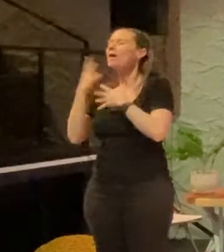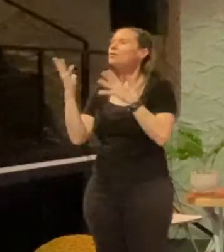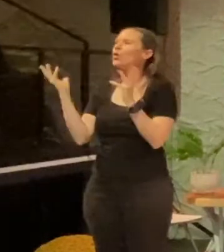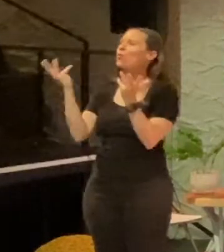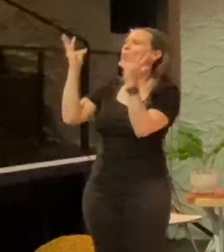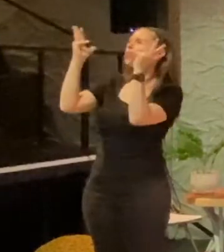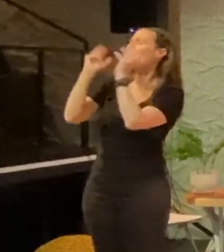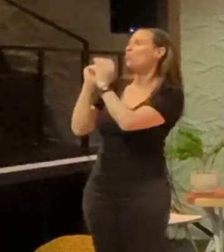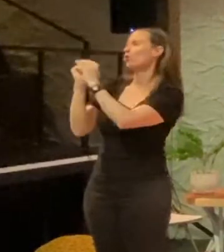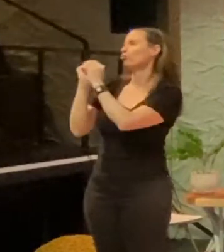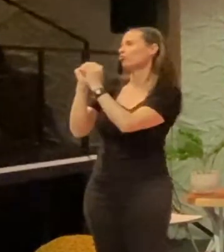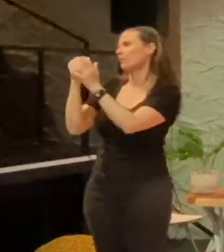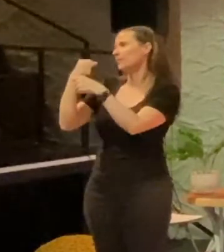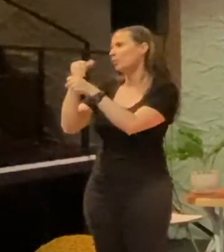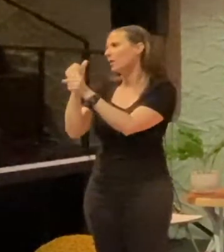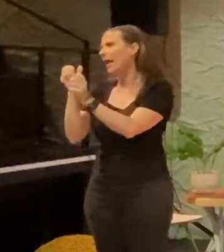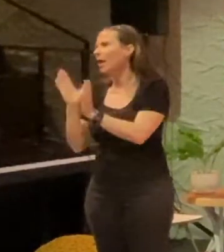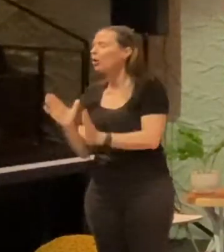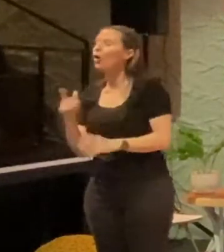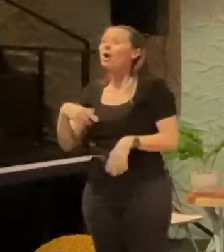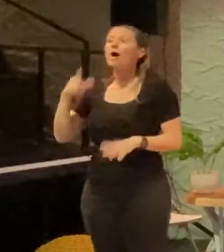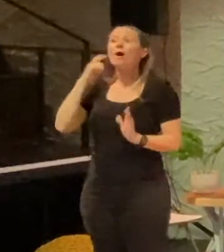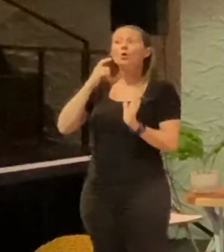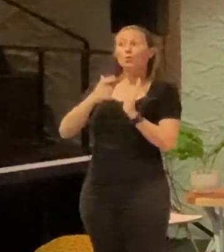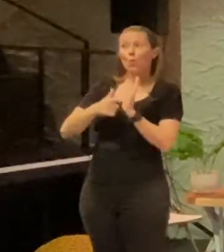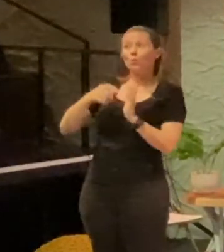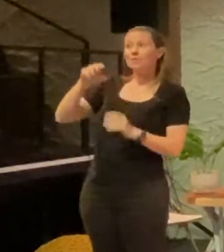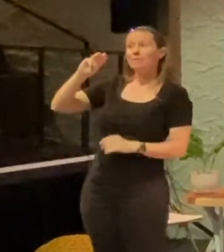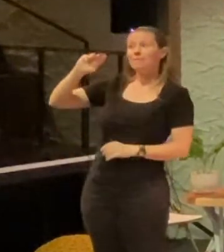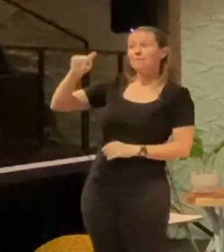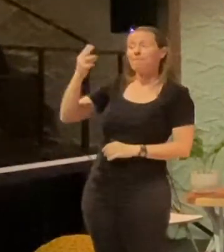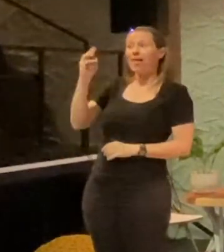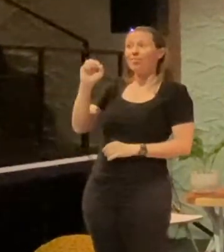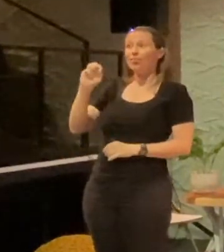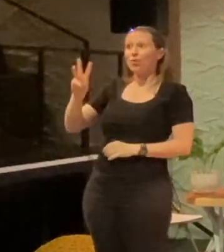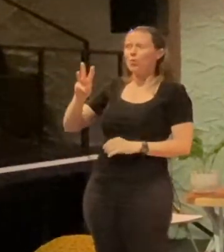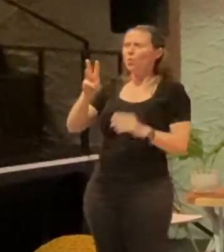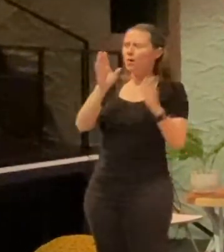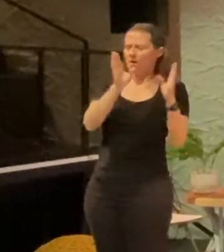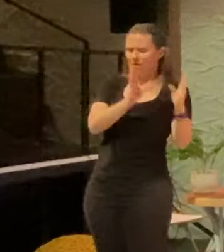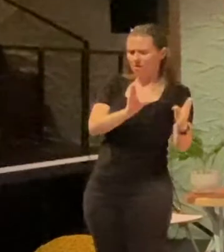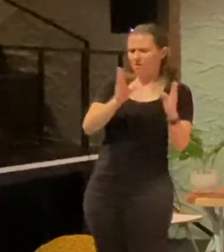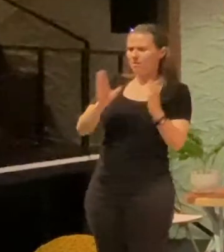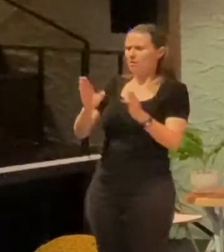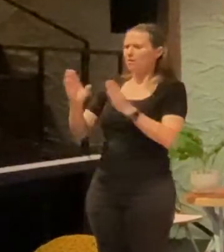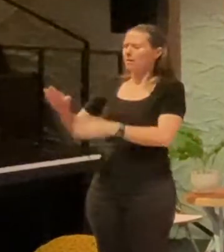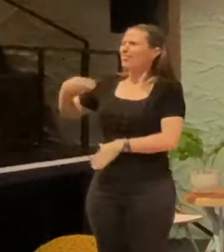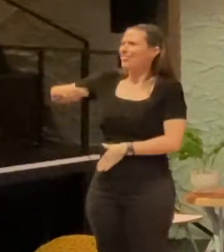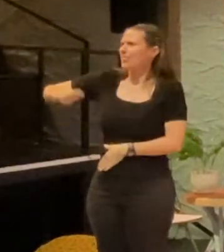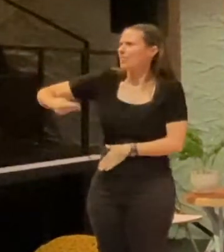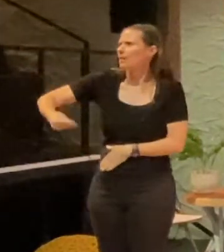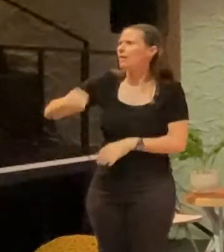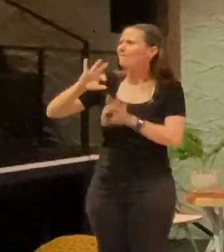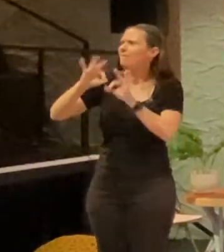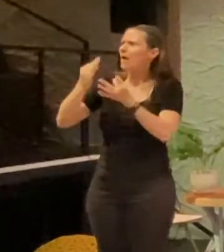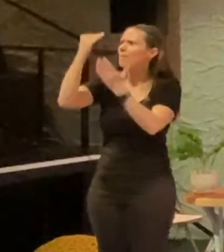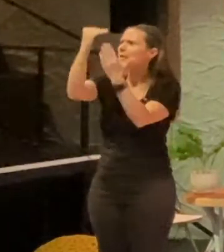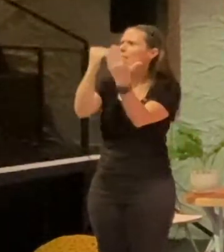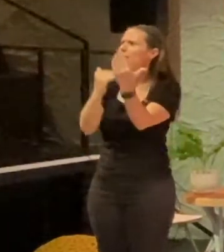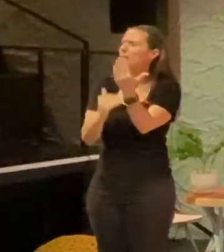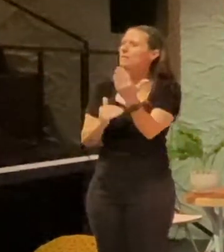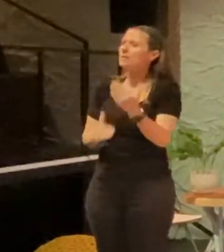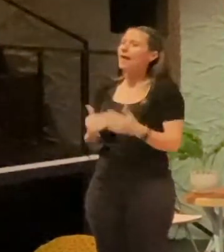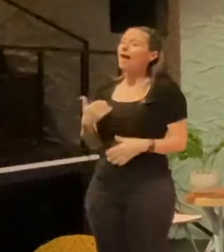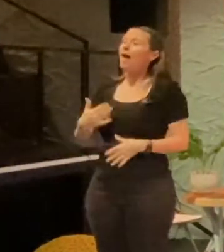the Creator. Now notice the way Matthew sections off his genealogy, his list. Matthew points out in his genealogy that he